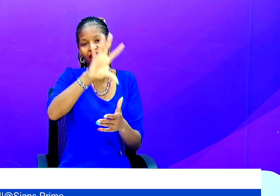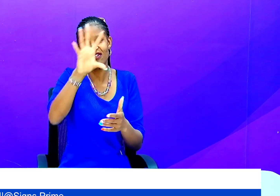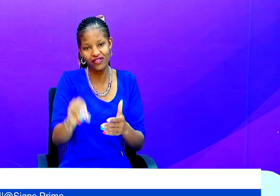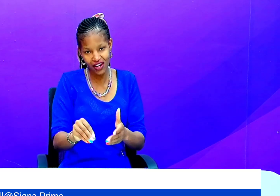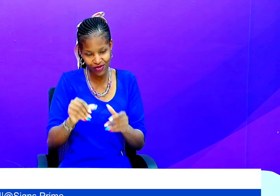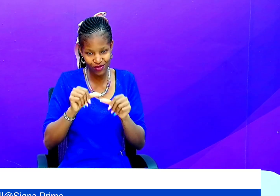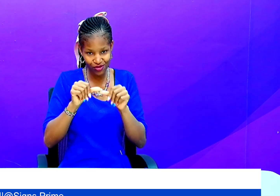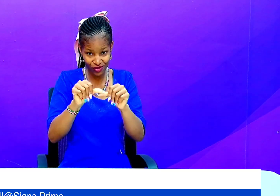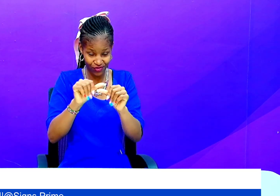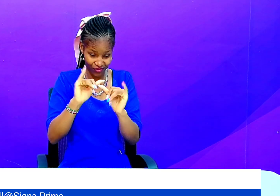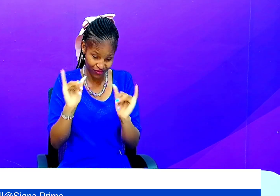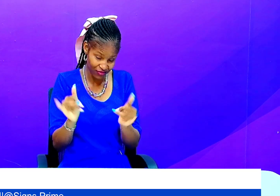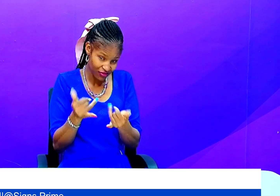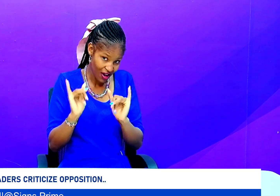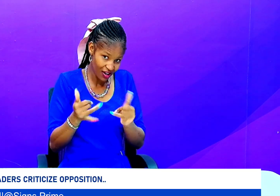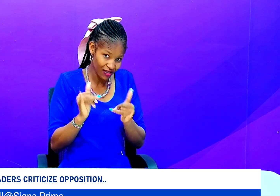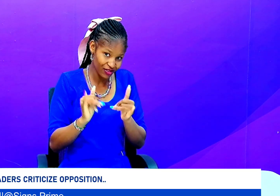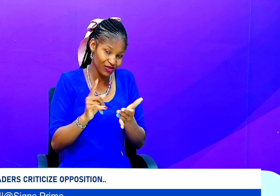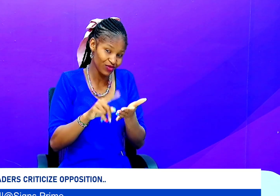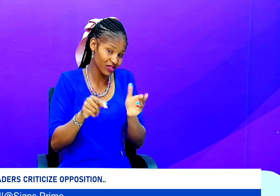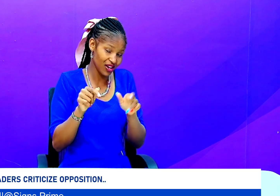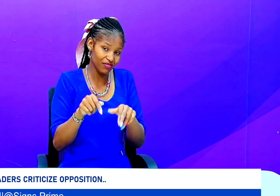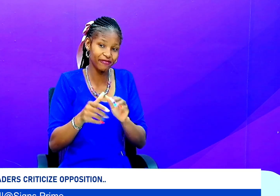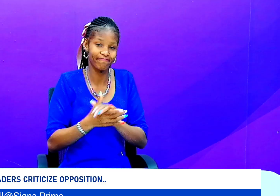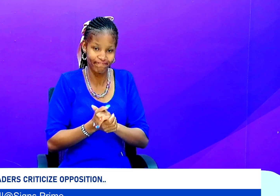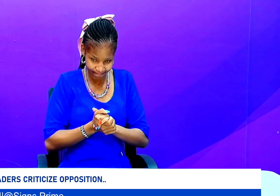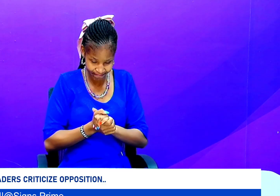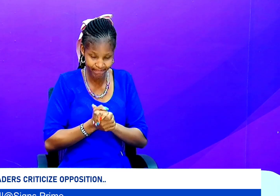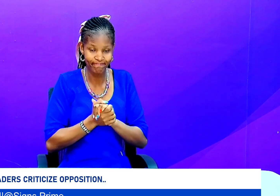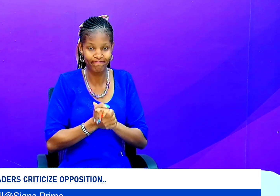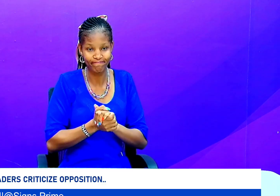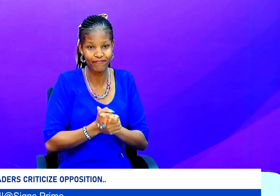We will inform you about what is happening around the country and around the world.